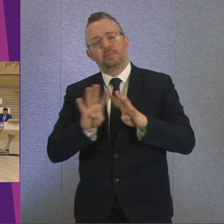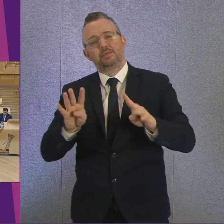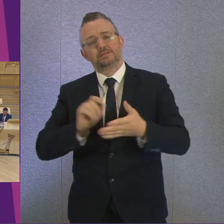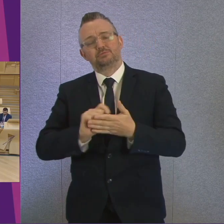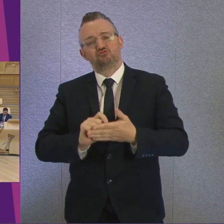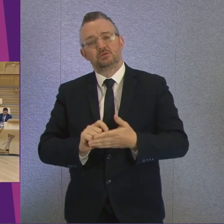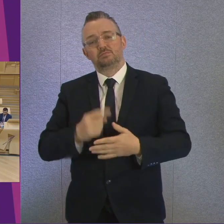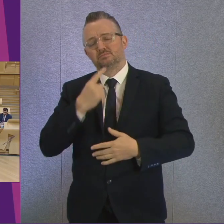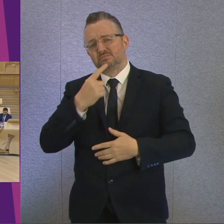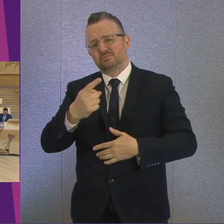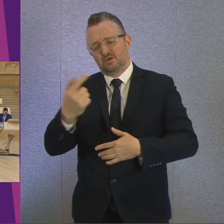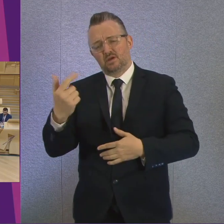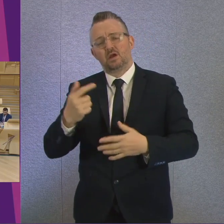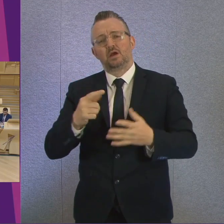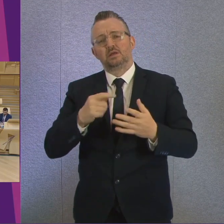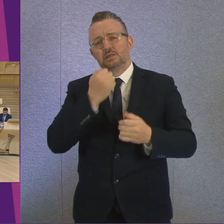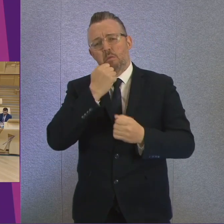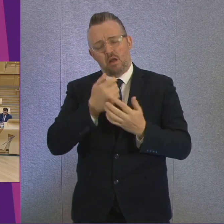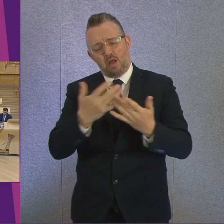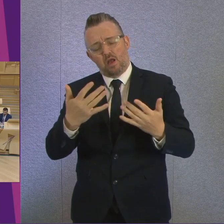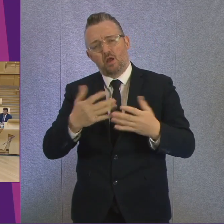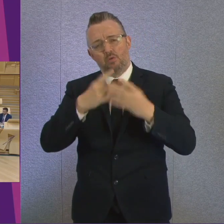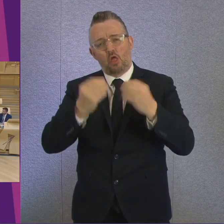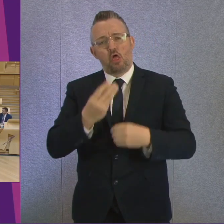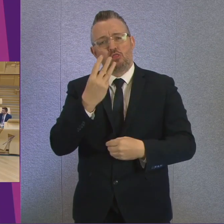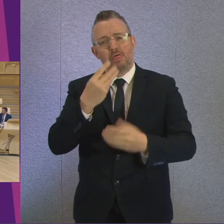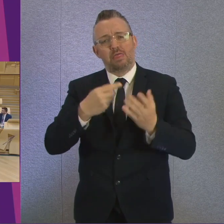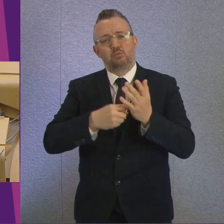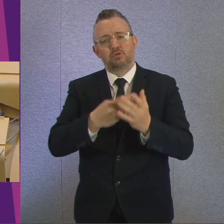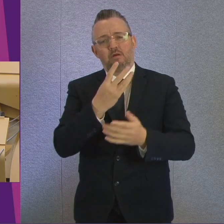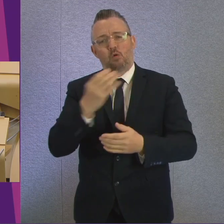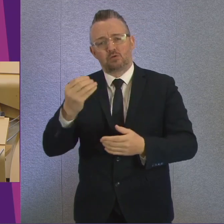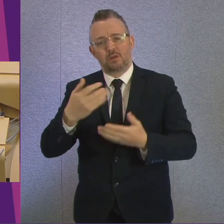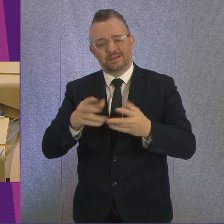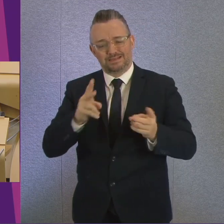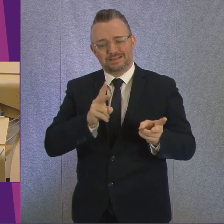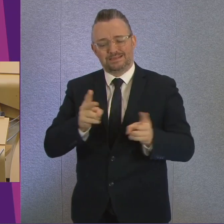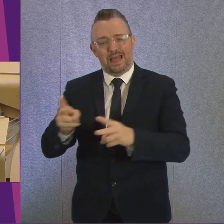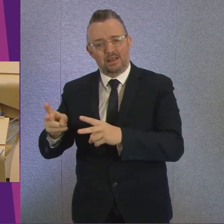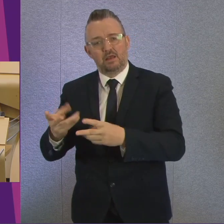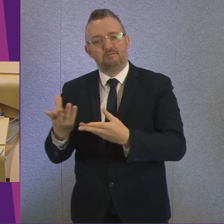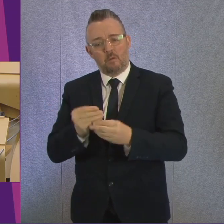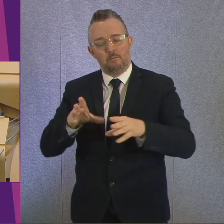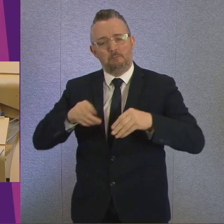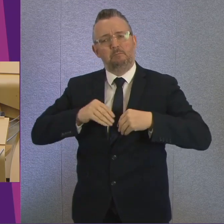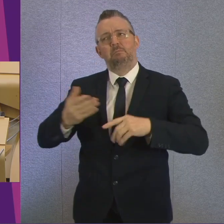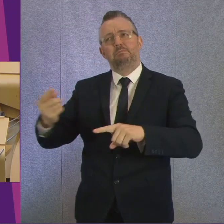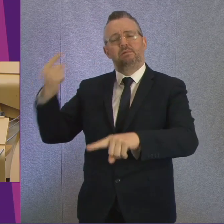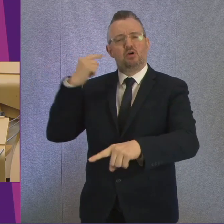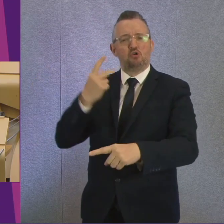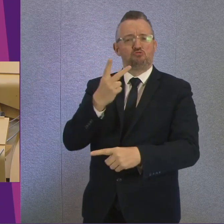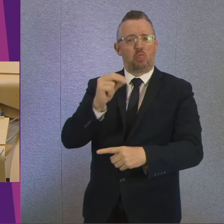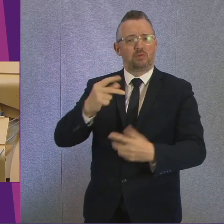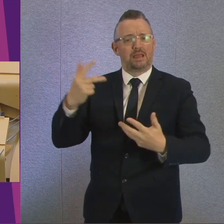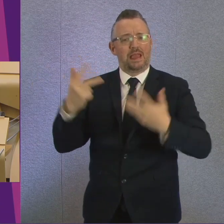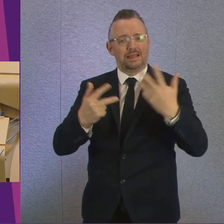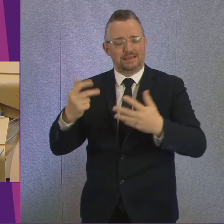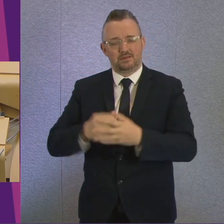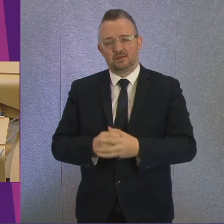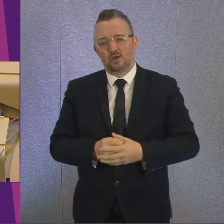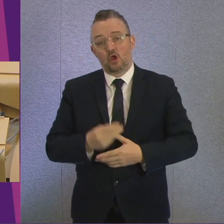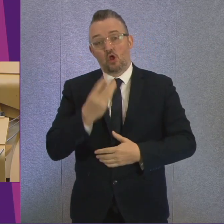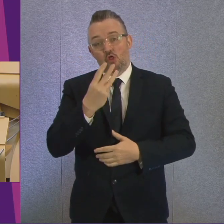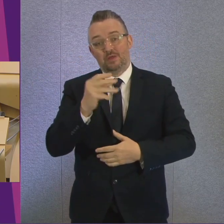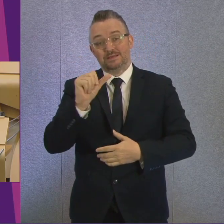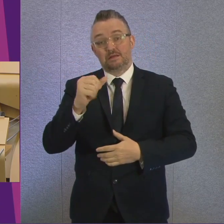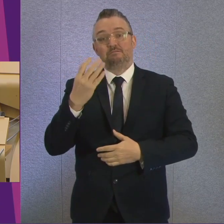Scotland, 3,400 people died from contagious diseases in Scotland in 2018, including 364 from